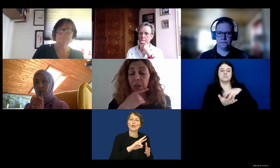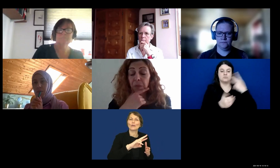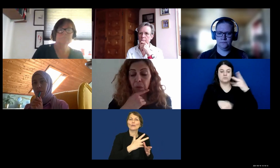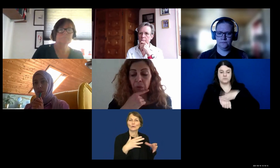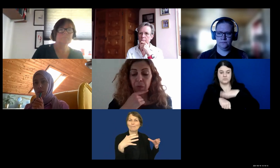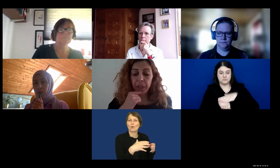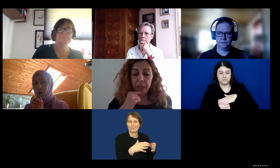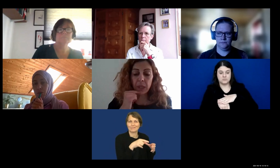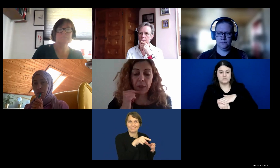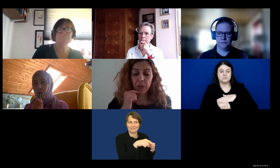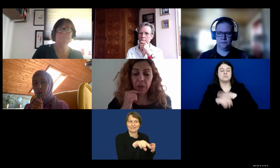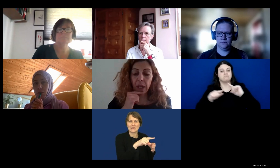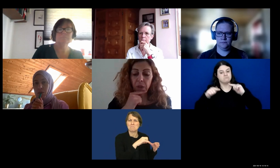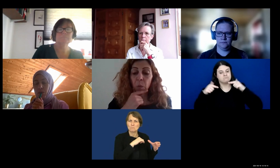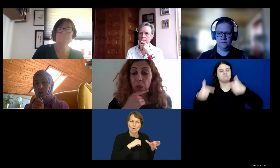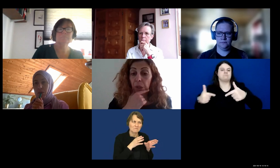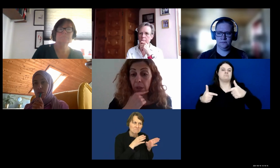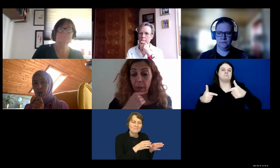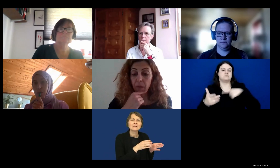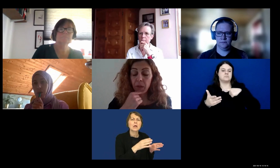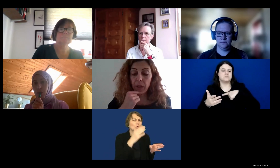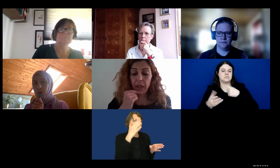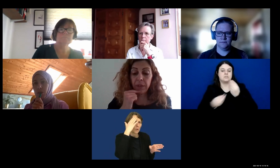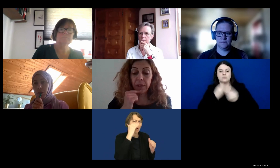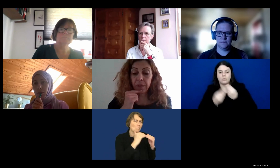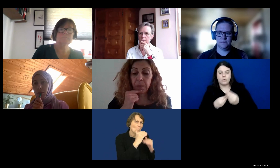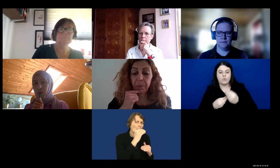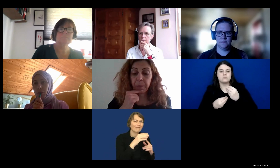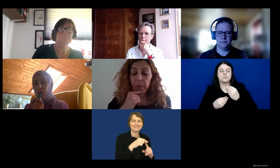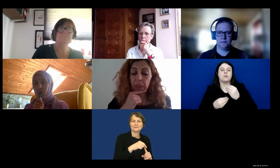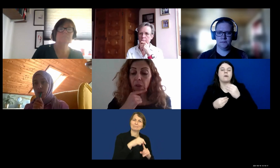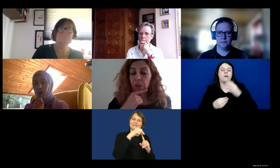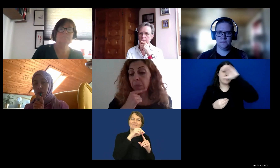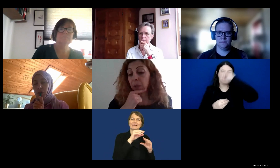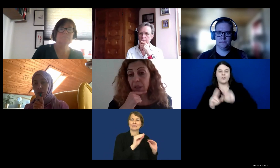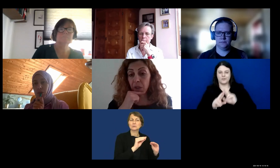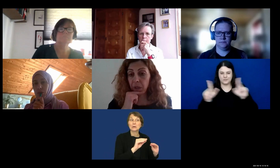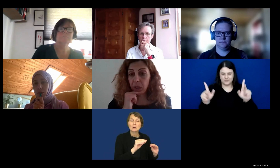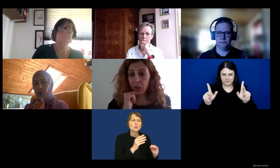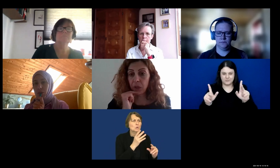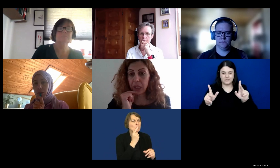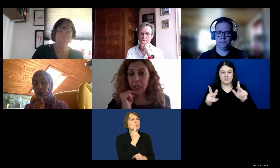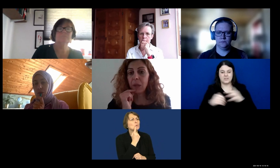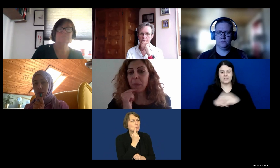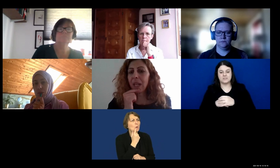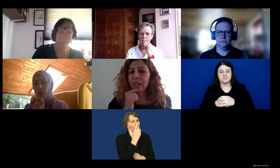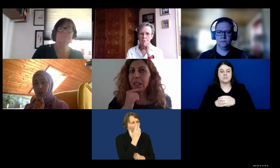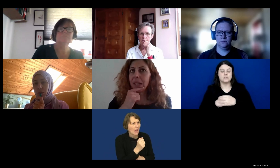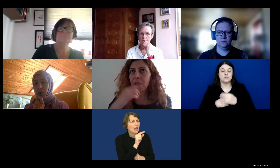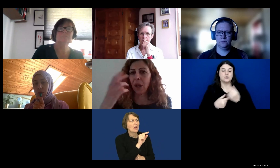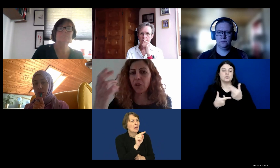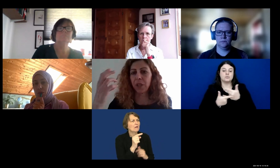anyone who is involved in special education and wants to learn about the different technologies and potential of technologies, but